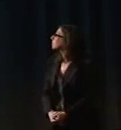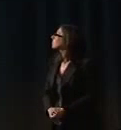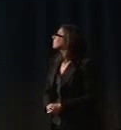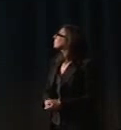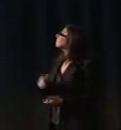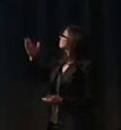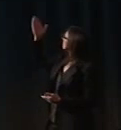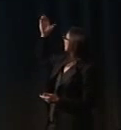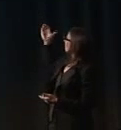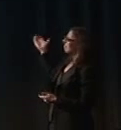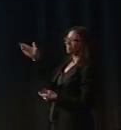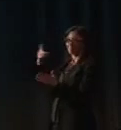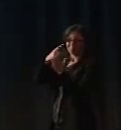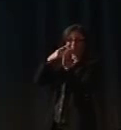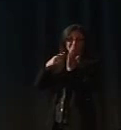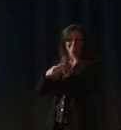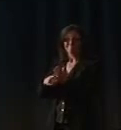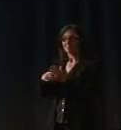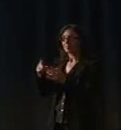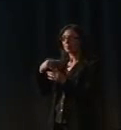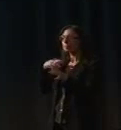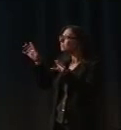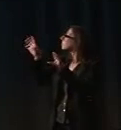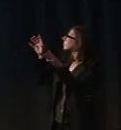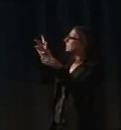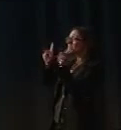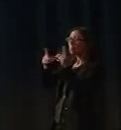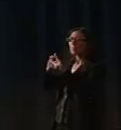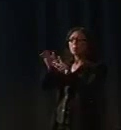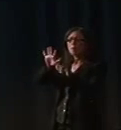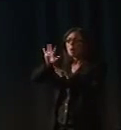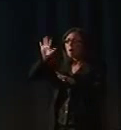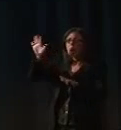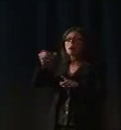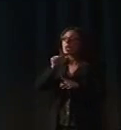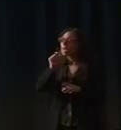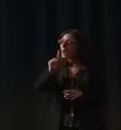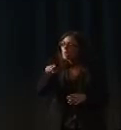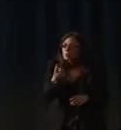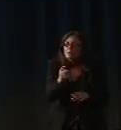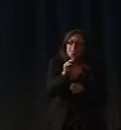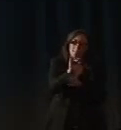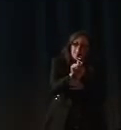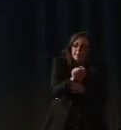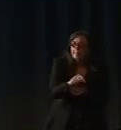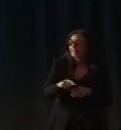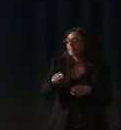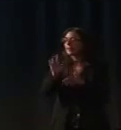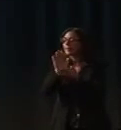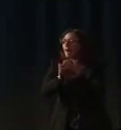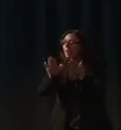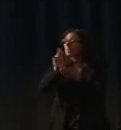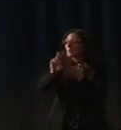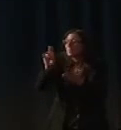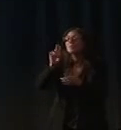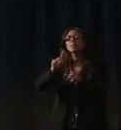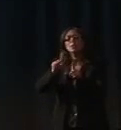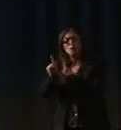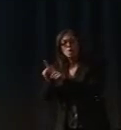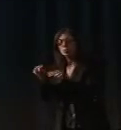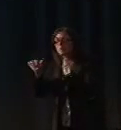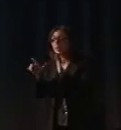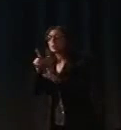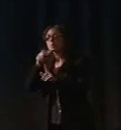and others, but scientists that come from computer science, neuroscience, and cognitive science.